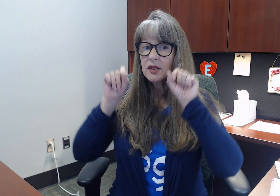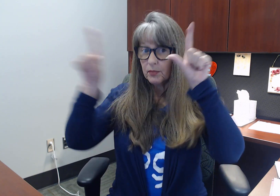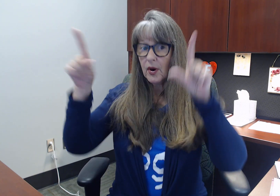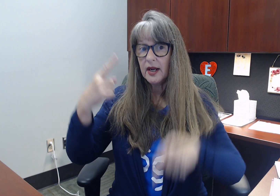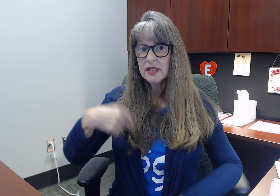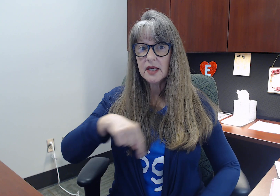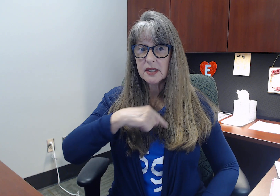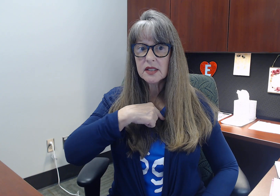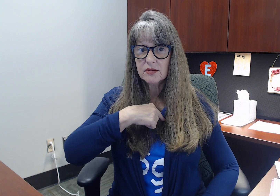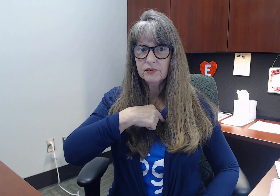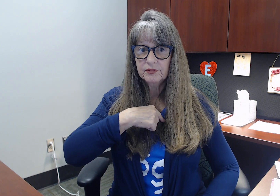surprised us.